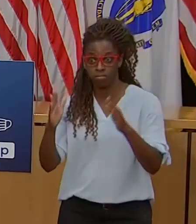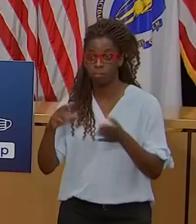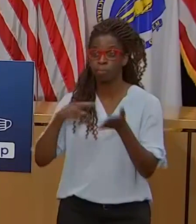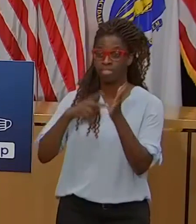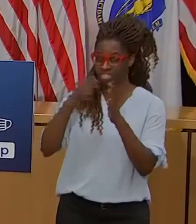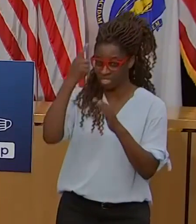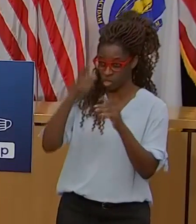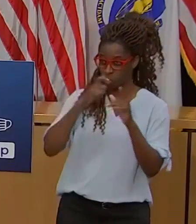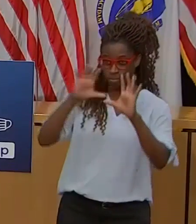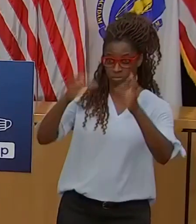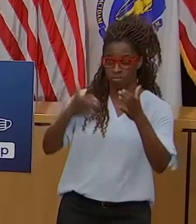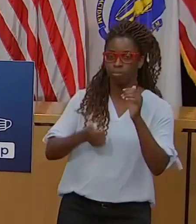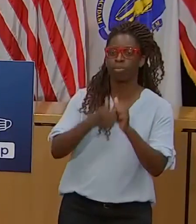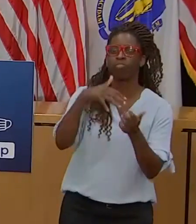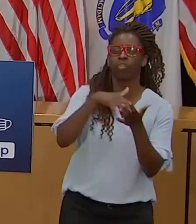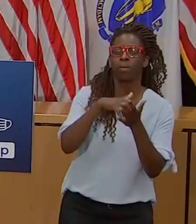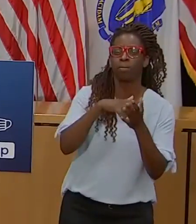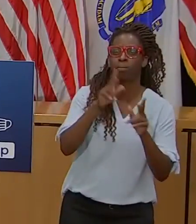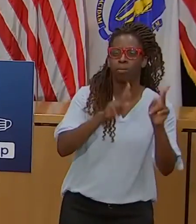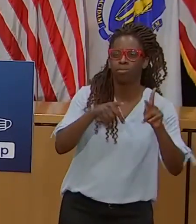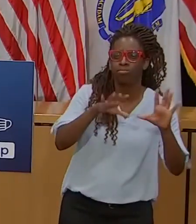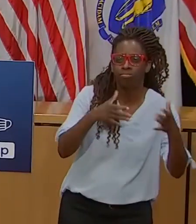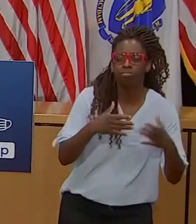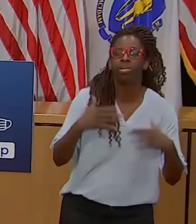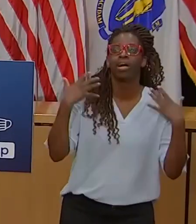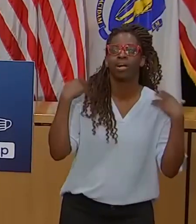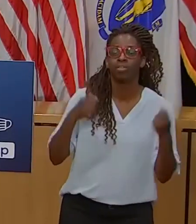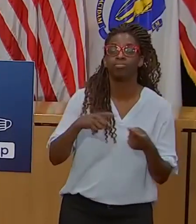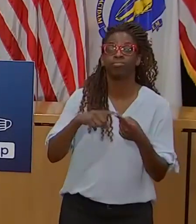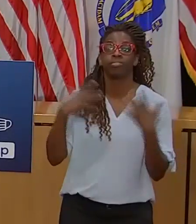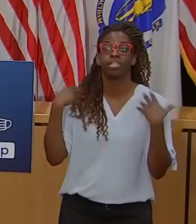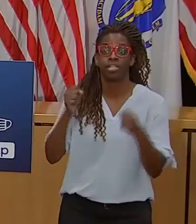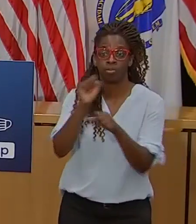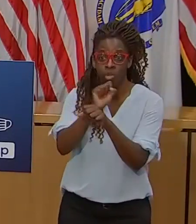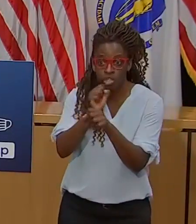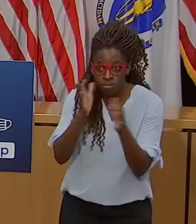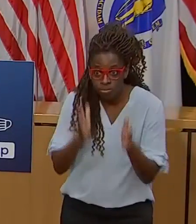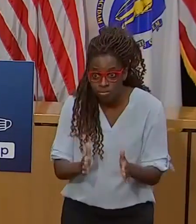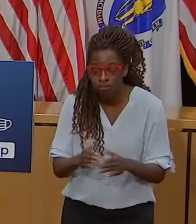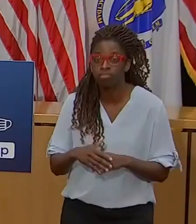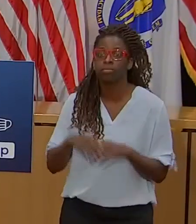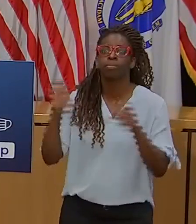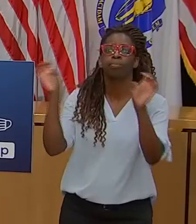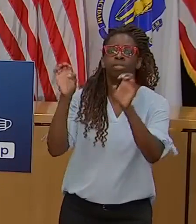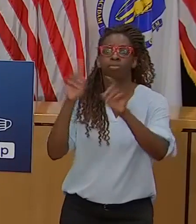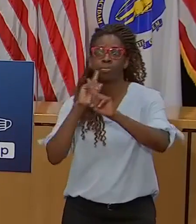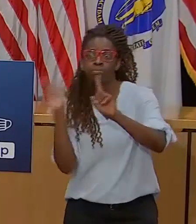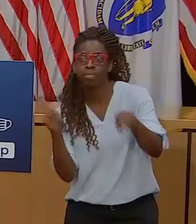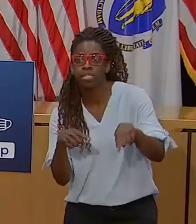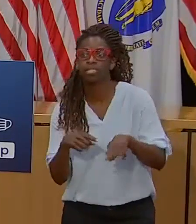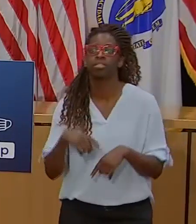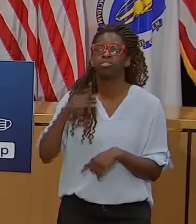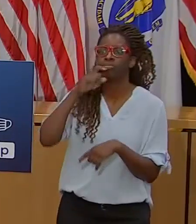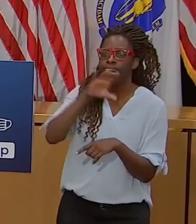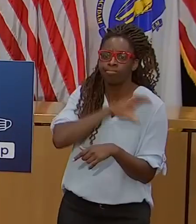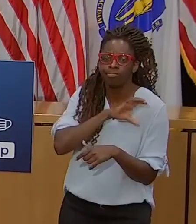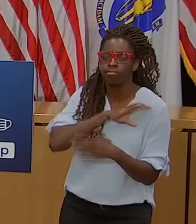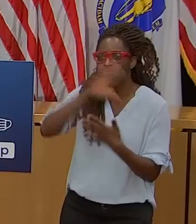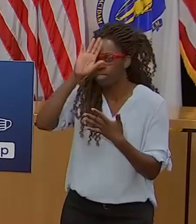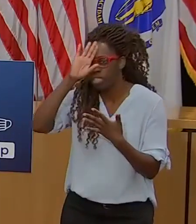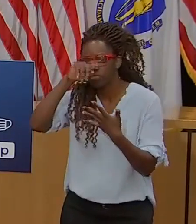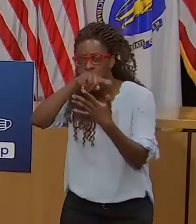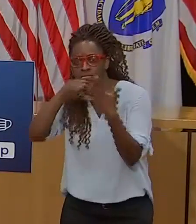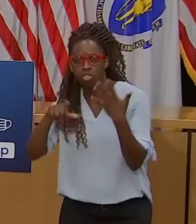and protects healthcare workers, first responders, and workers doing COVID-facing work so our healthcare system can continue to